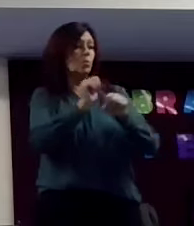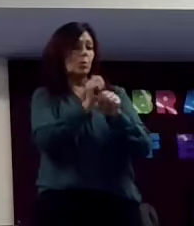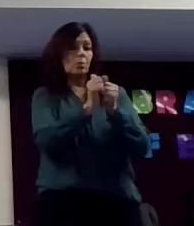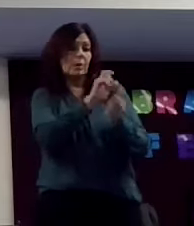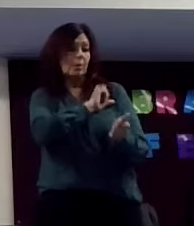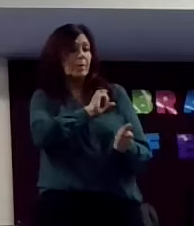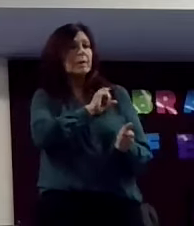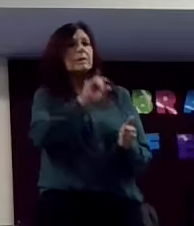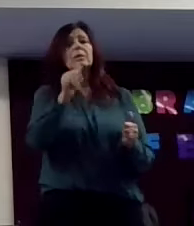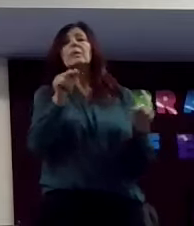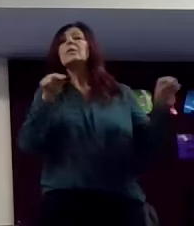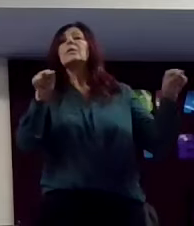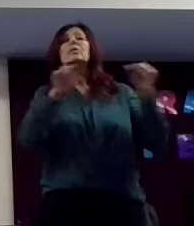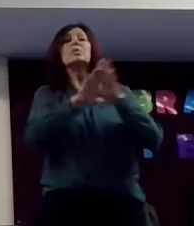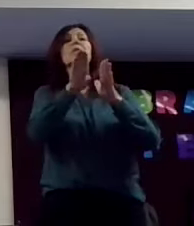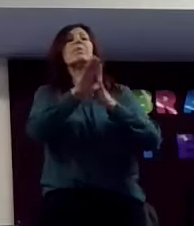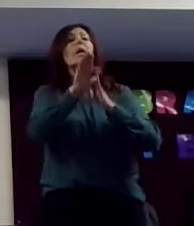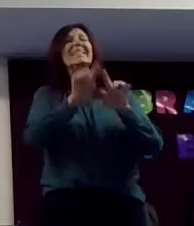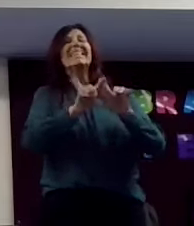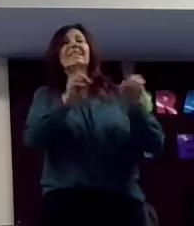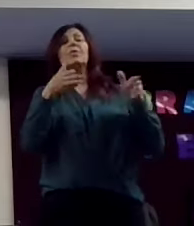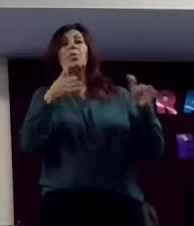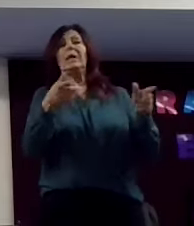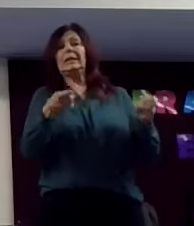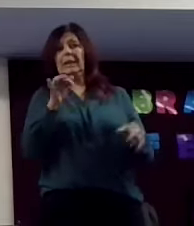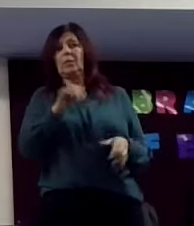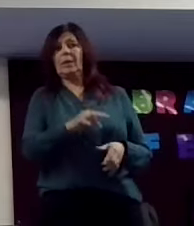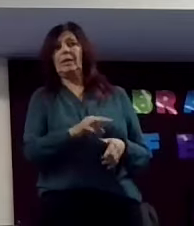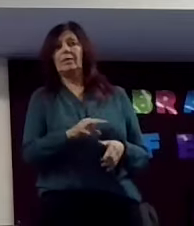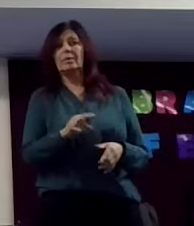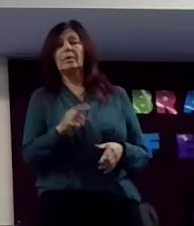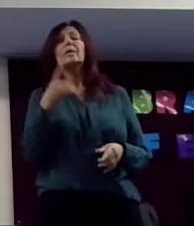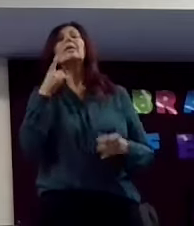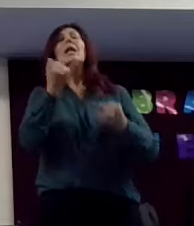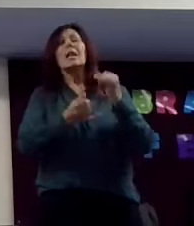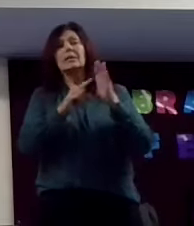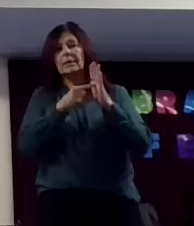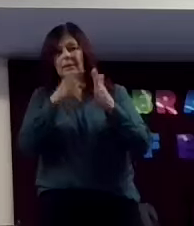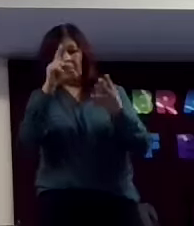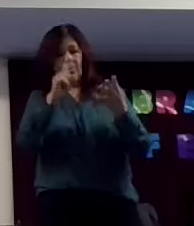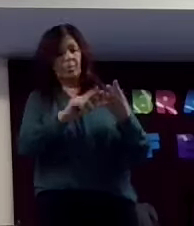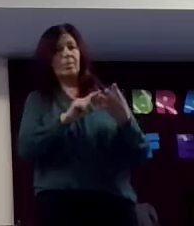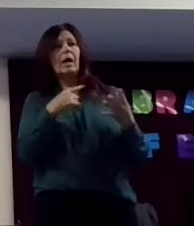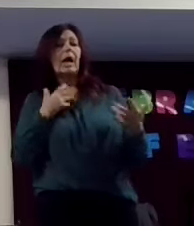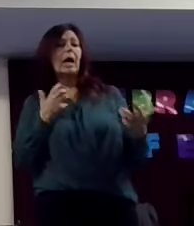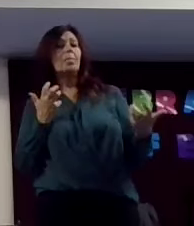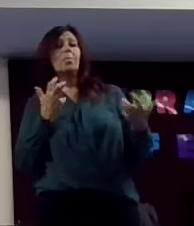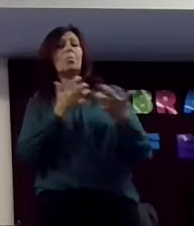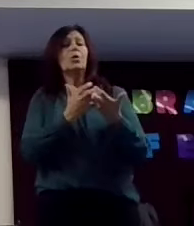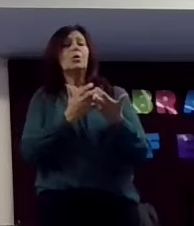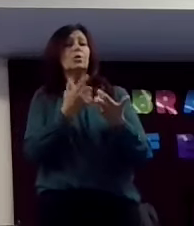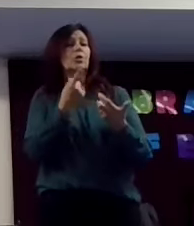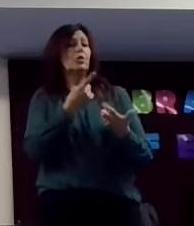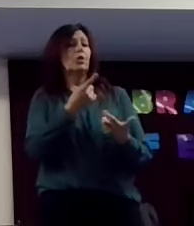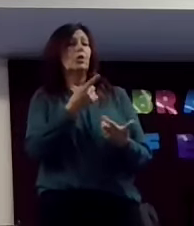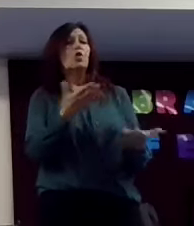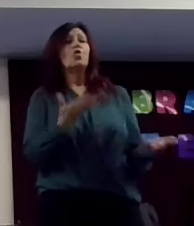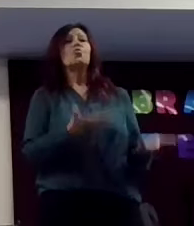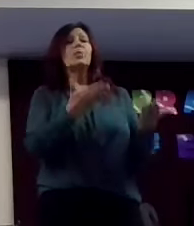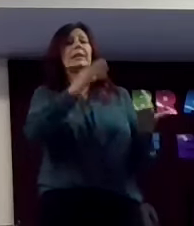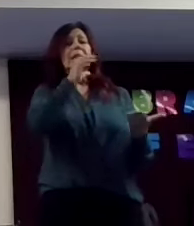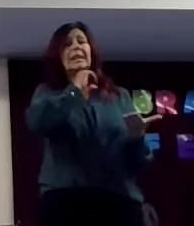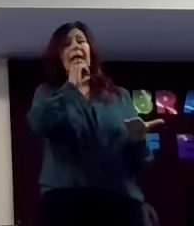other agencies to develop a different way of dealing with it. I'll just give you this last example. I merged our two bureaus, the Raise the Age